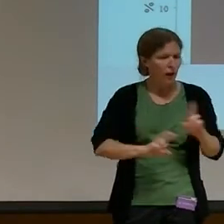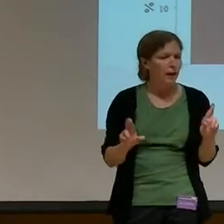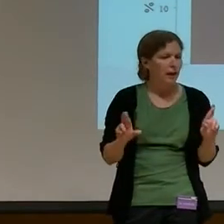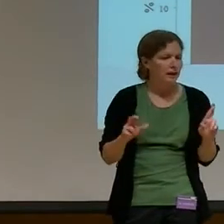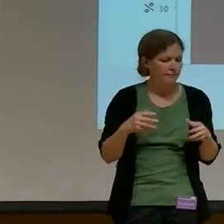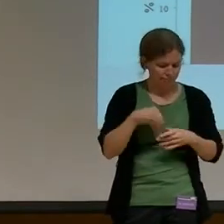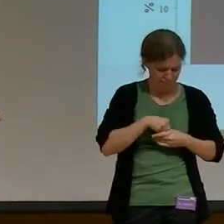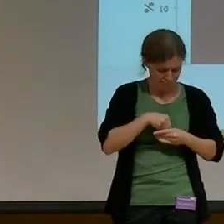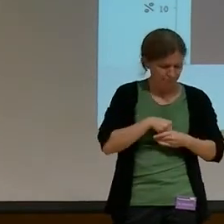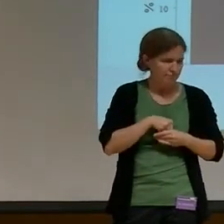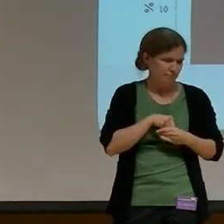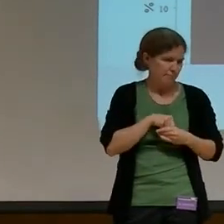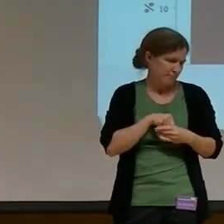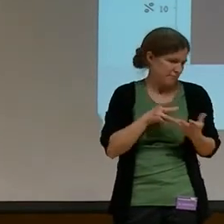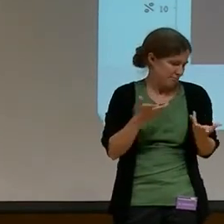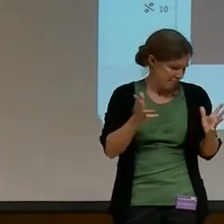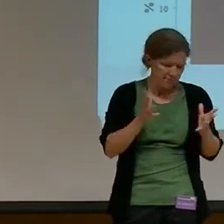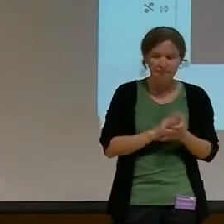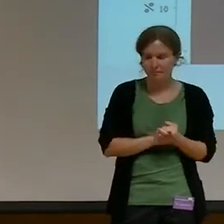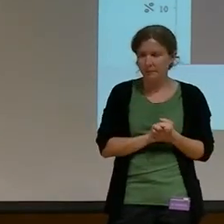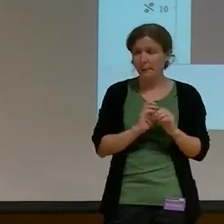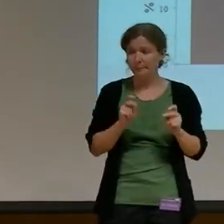We're born that way, basically.